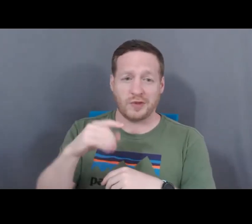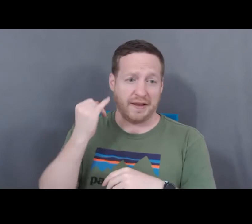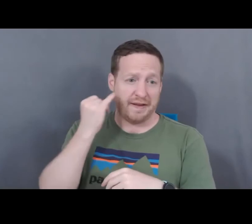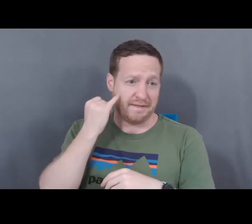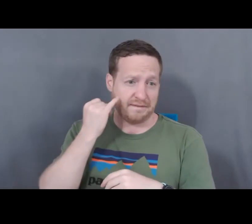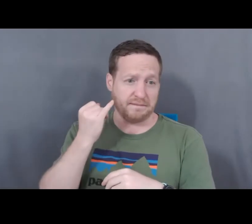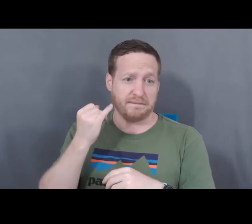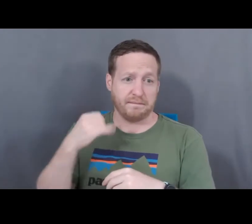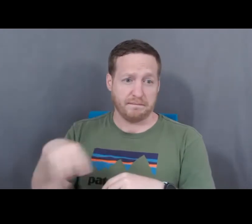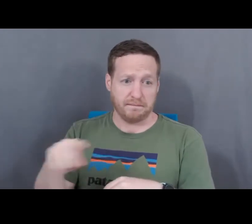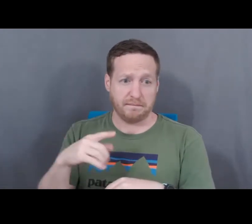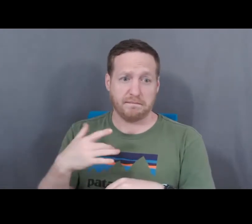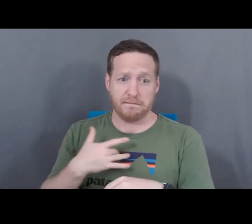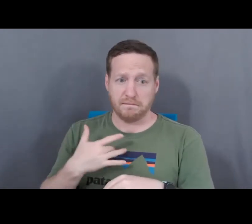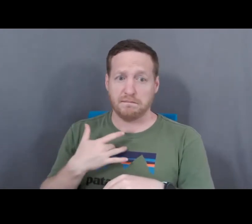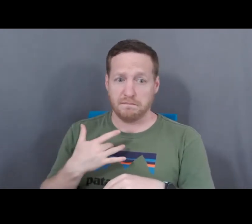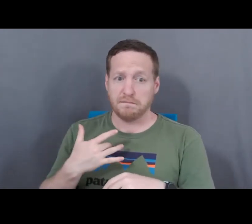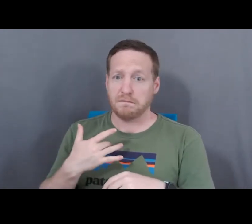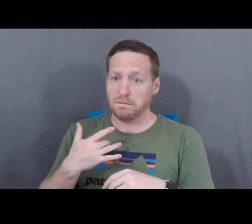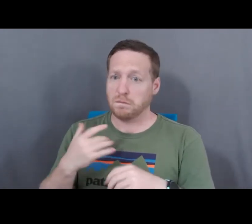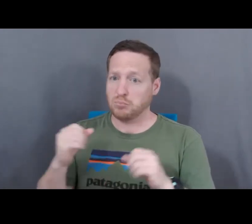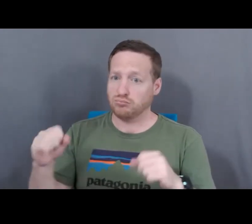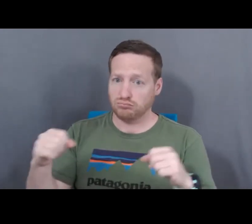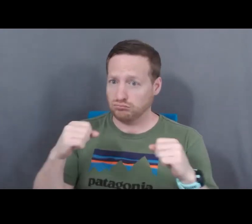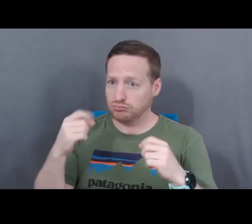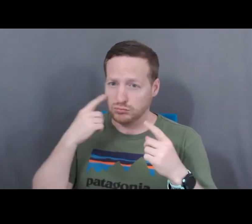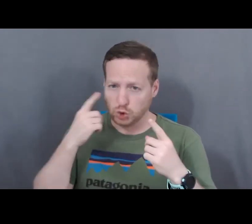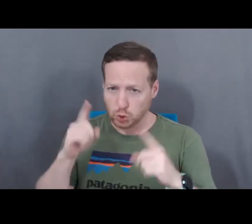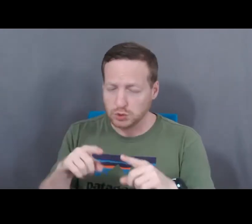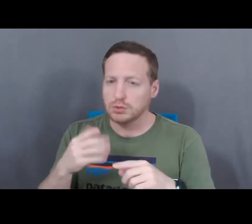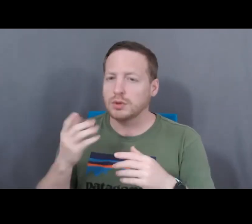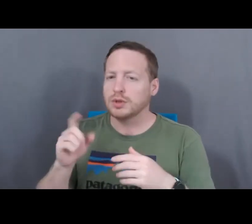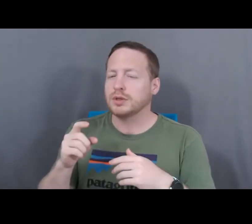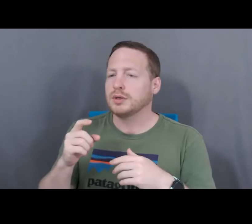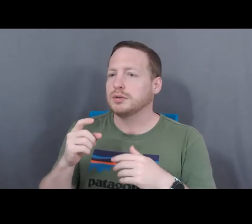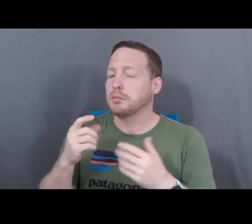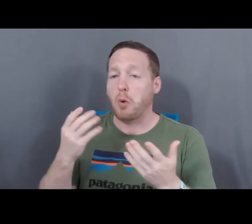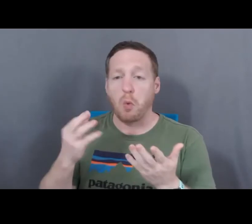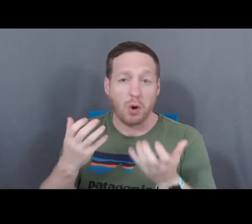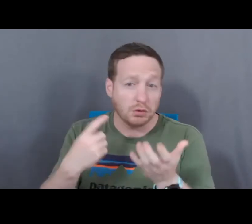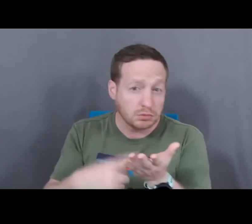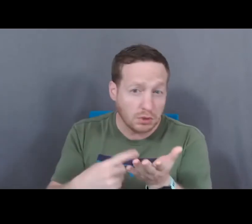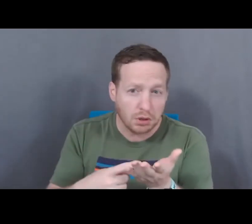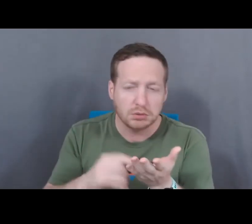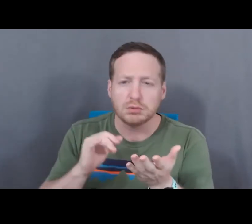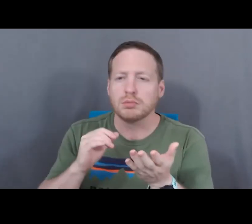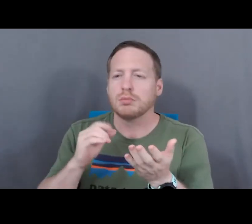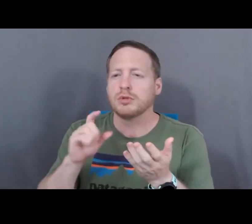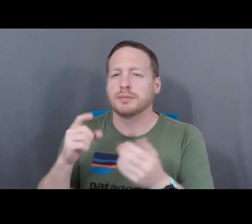help with our strategic goals. So if any of you feel as though, yes, you are in agreement with this, or if you want to have